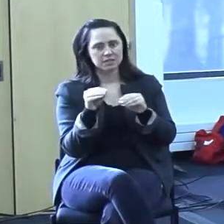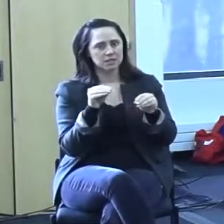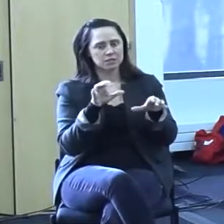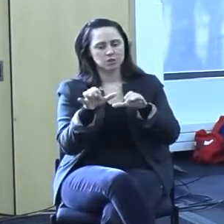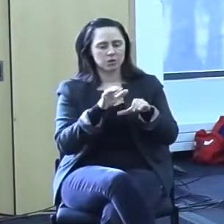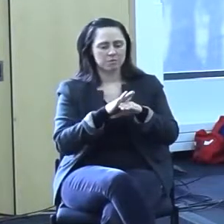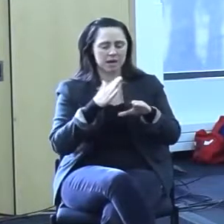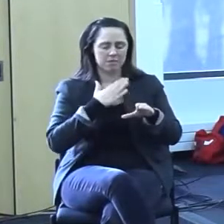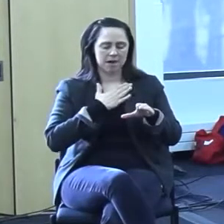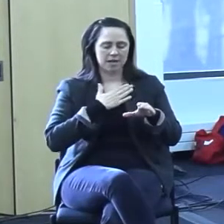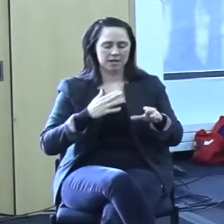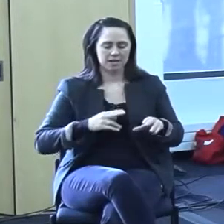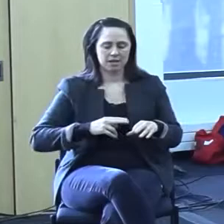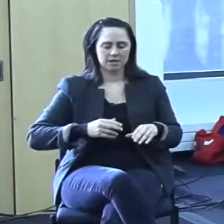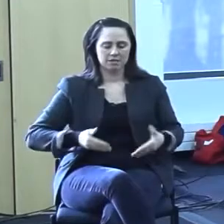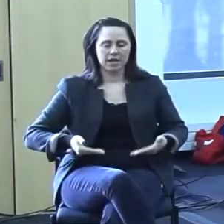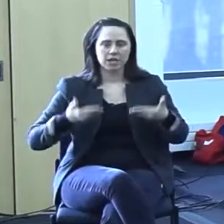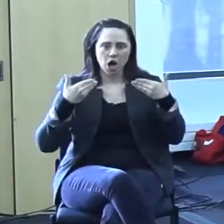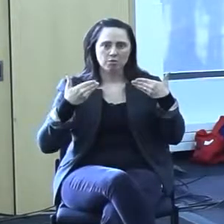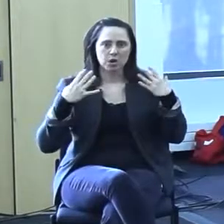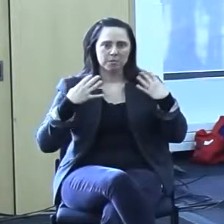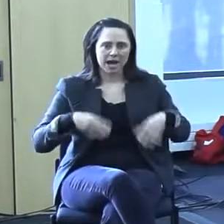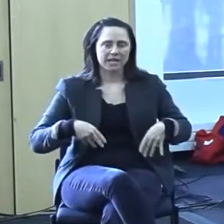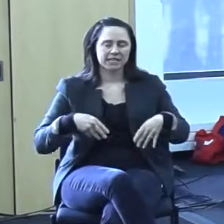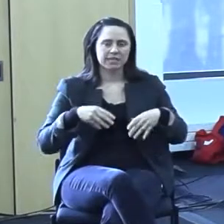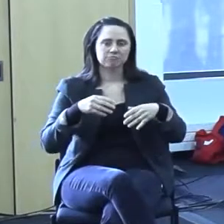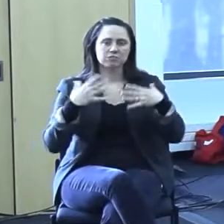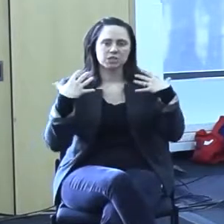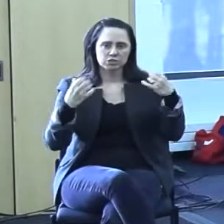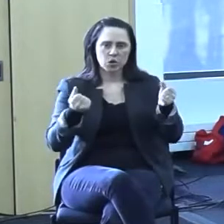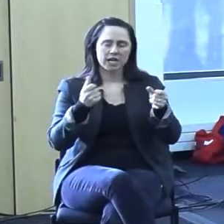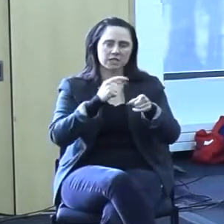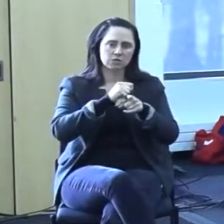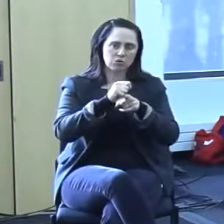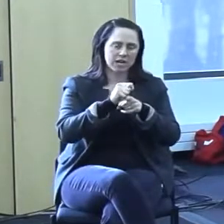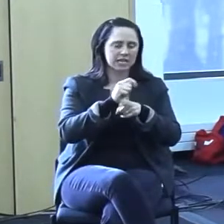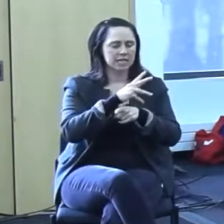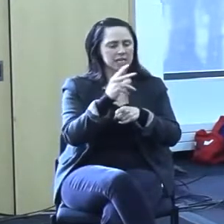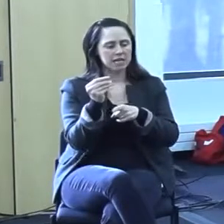upper body strengths and stuff like that, and um,